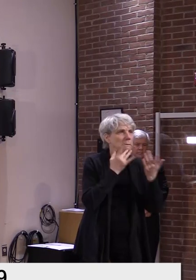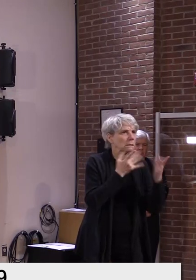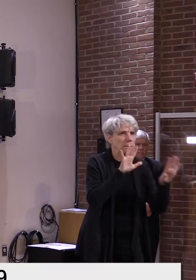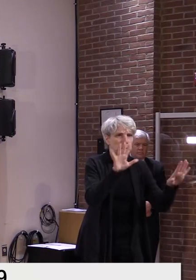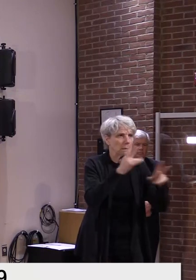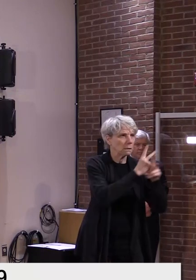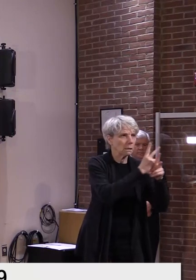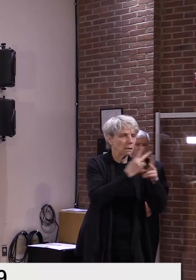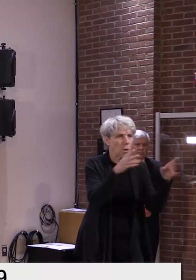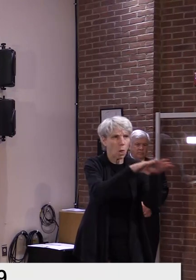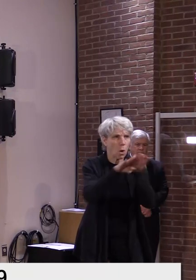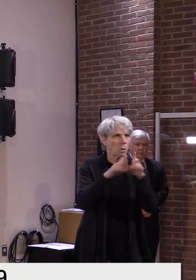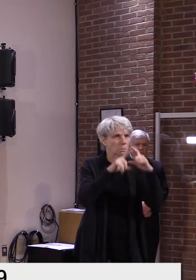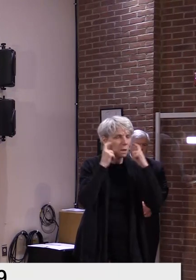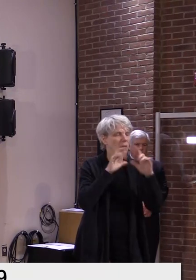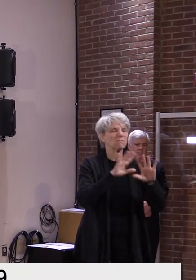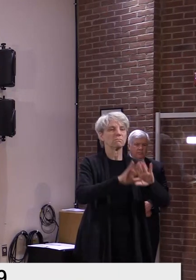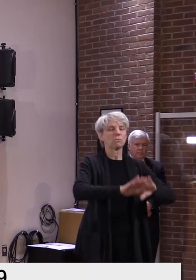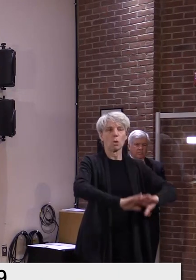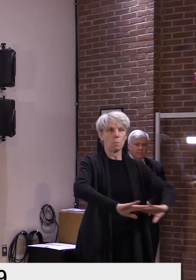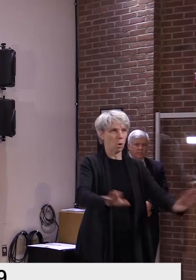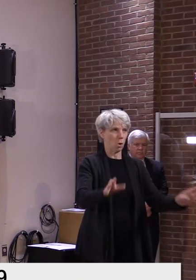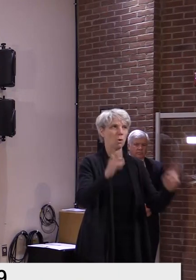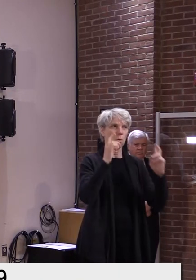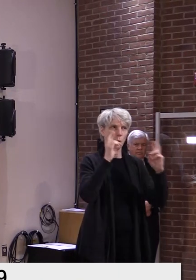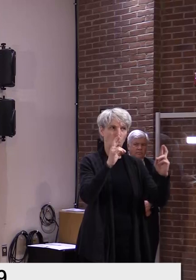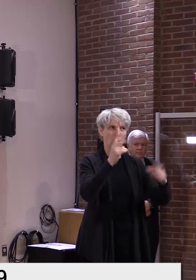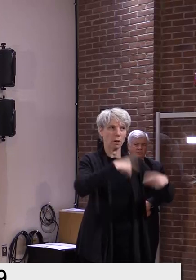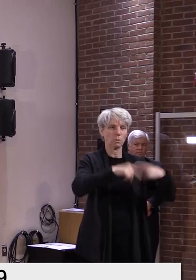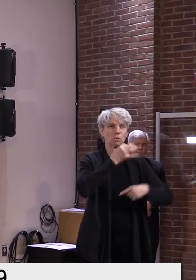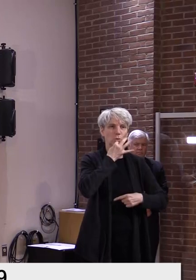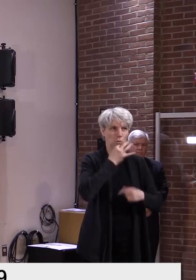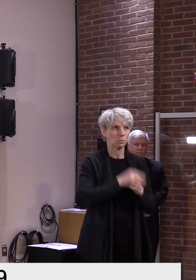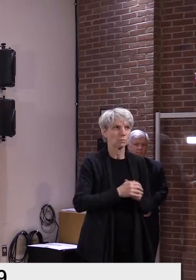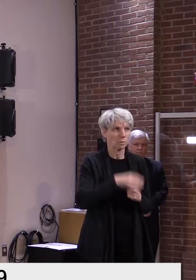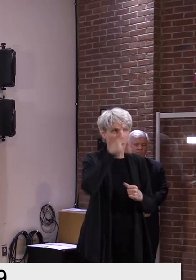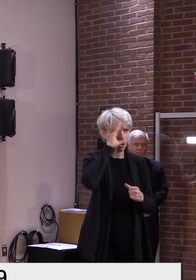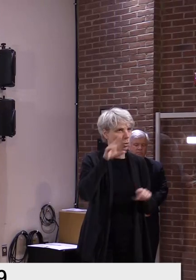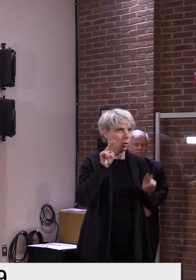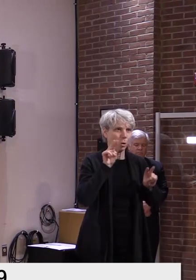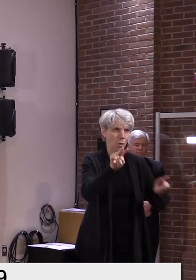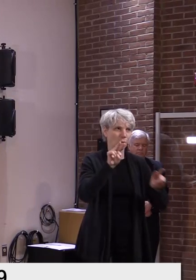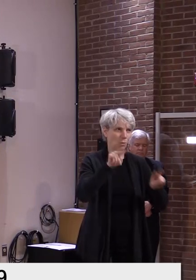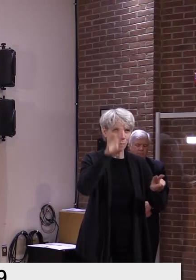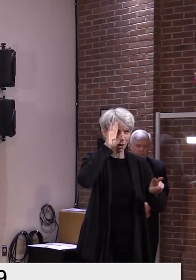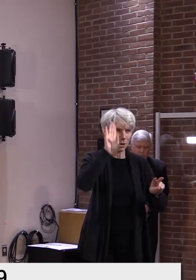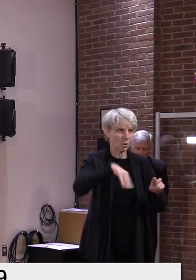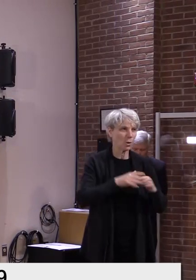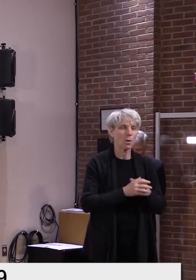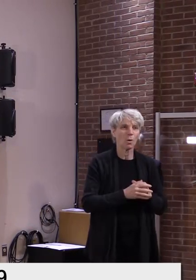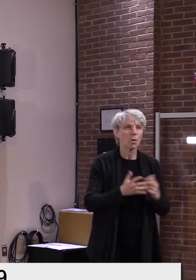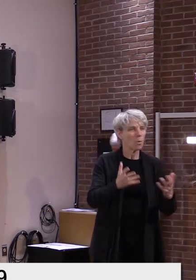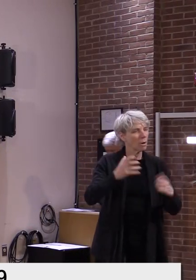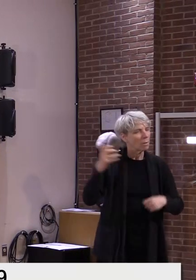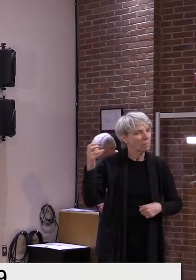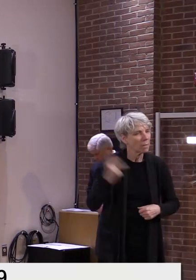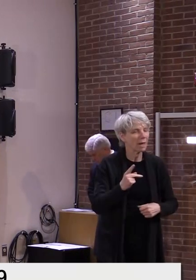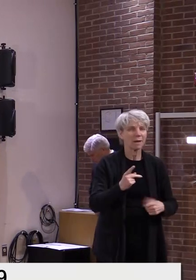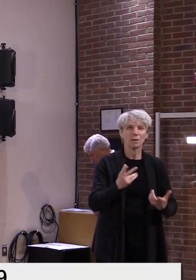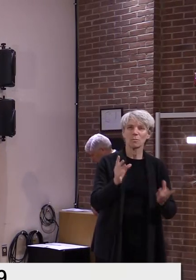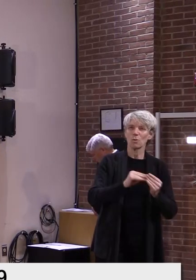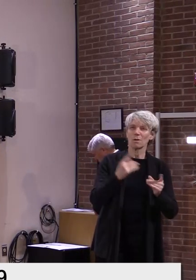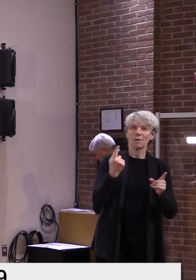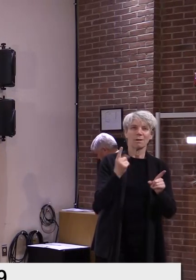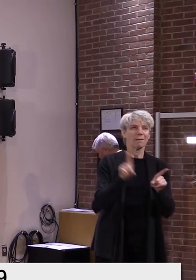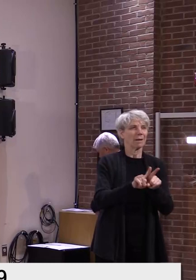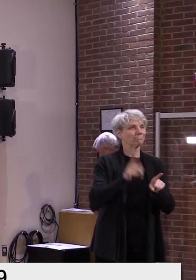safe. I know that we all welcome this, being able to do all the things we love in a way that looks normal again,